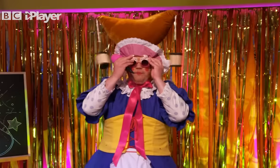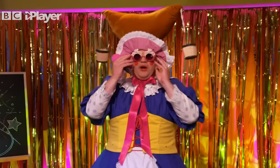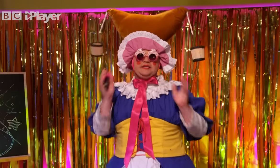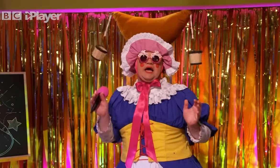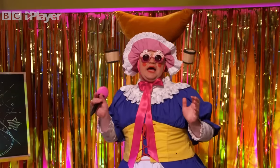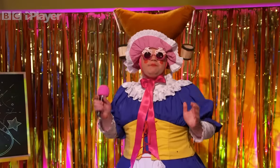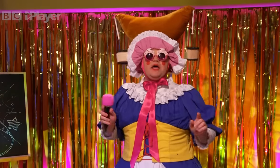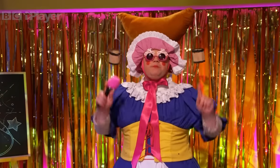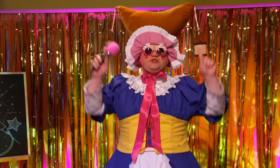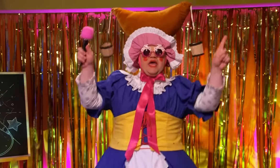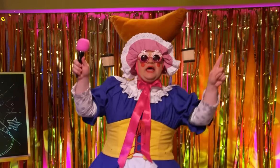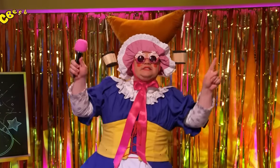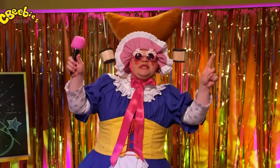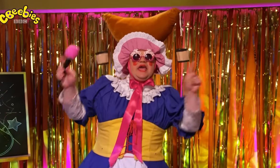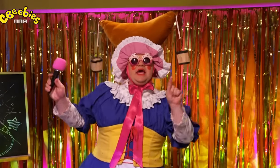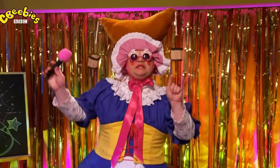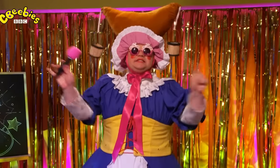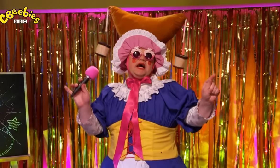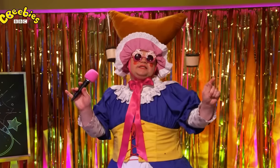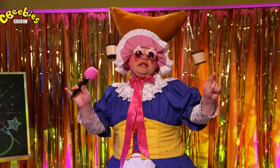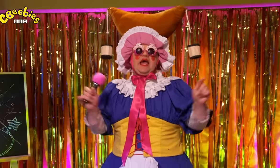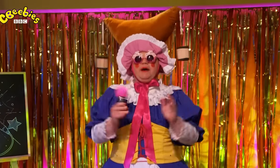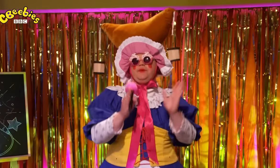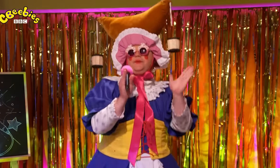Polly time! Put your hands in the air and start to clear.